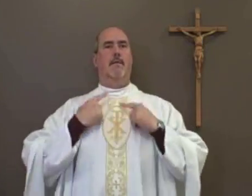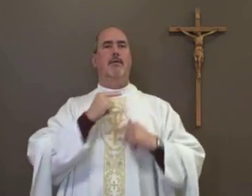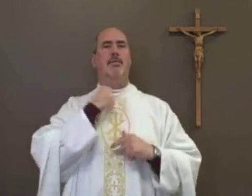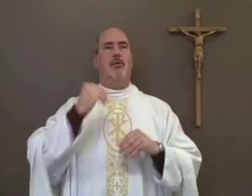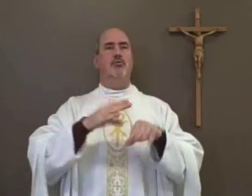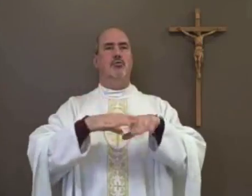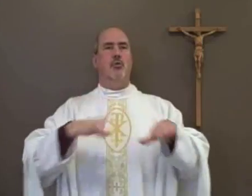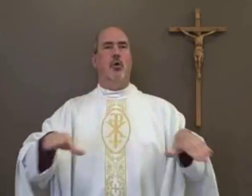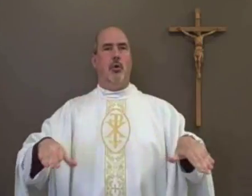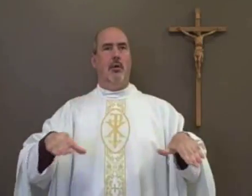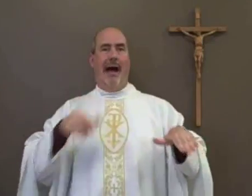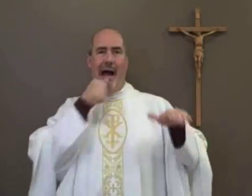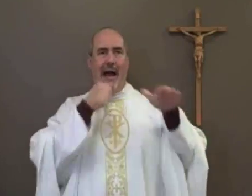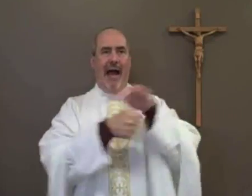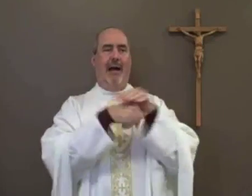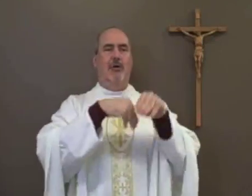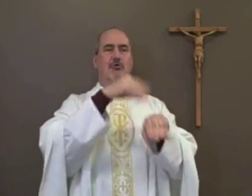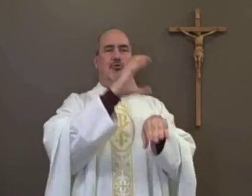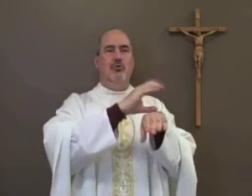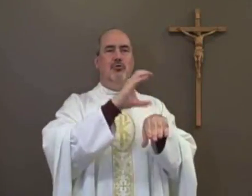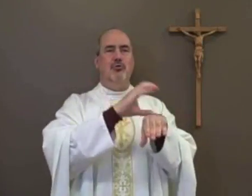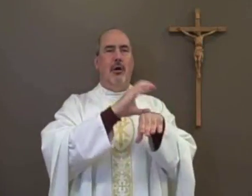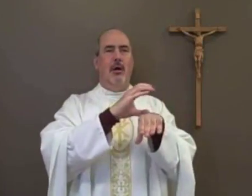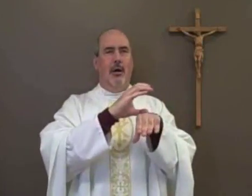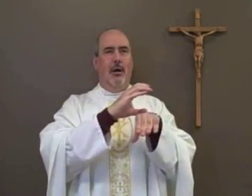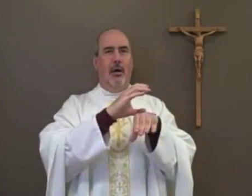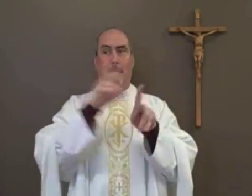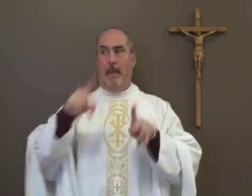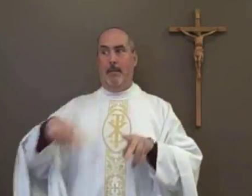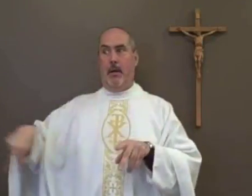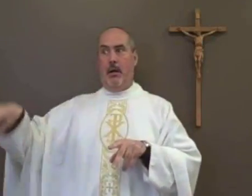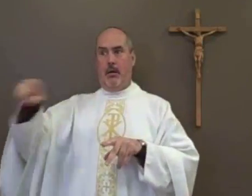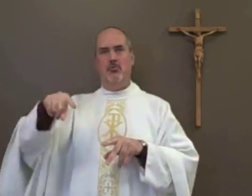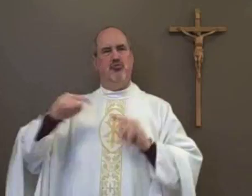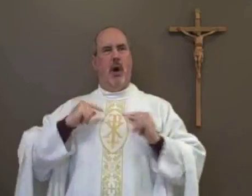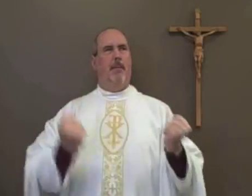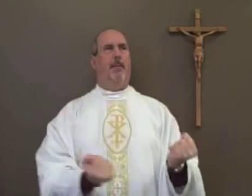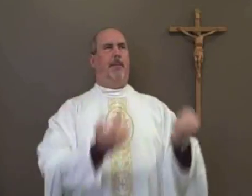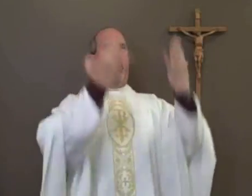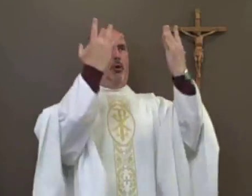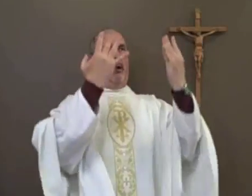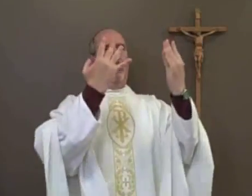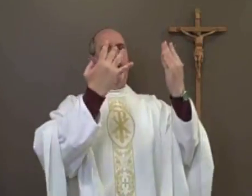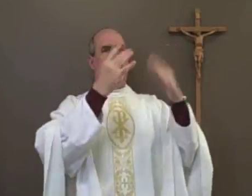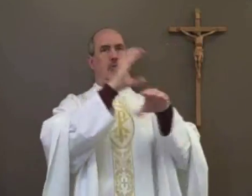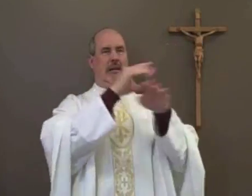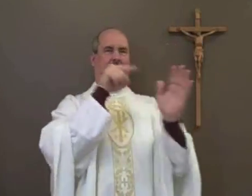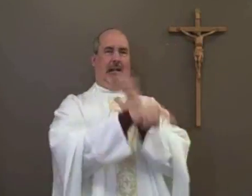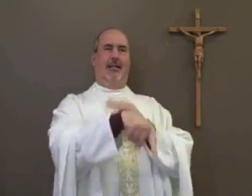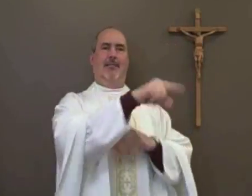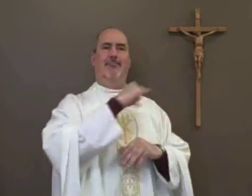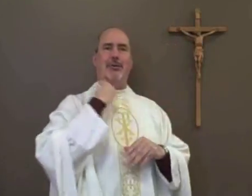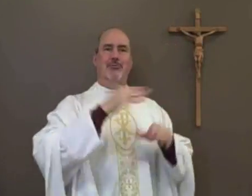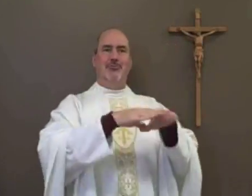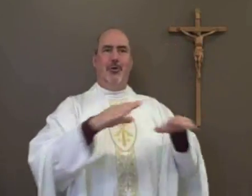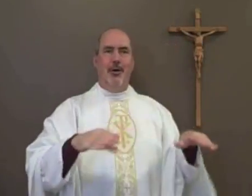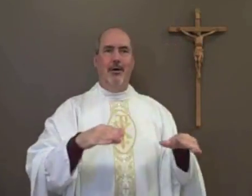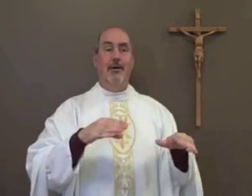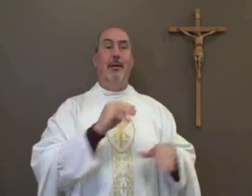She is known for protecting a priest and children that were hiding in a church so that the people who were trying to burn the church down